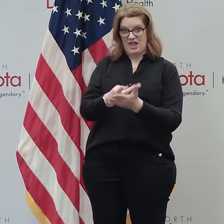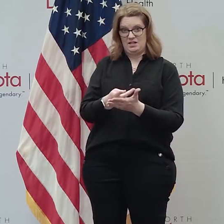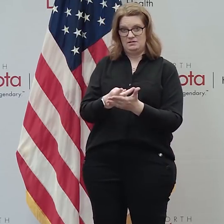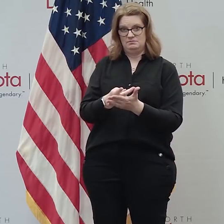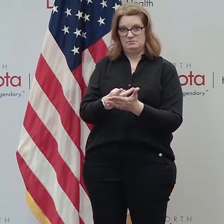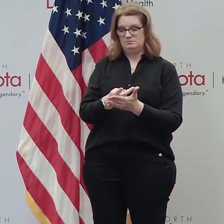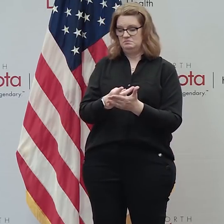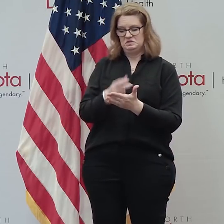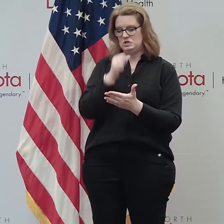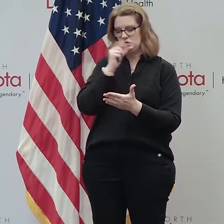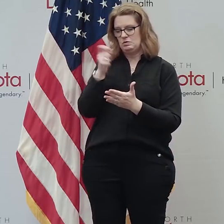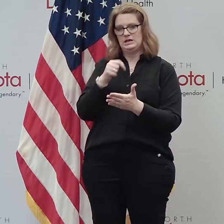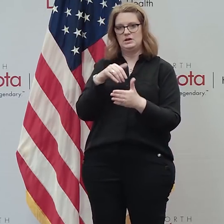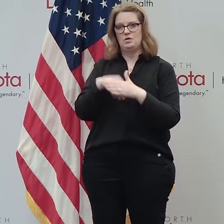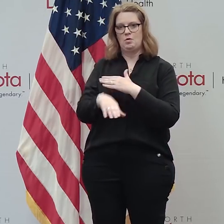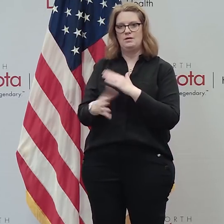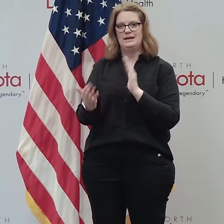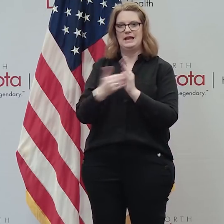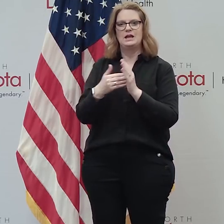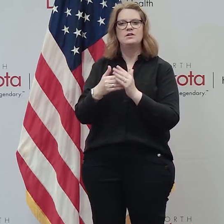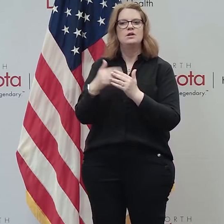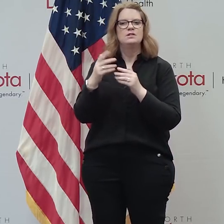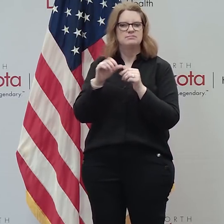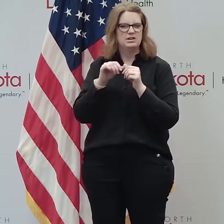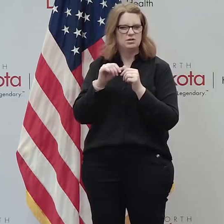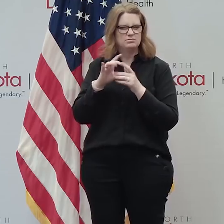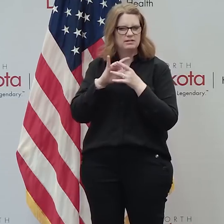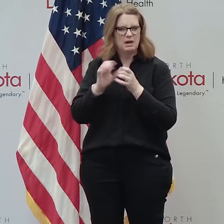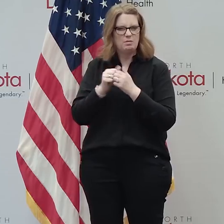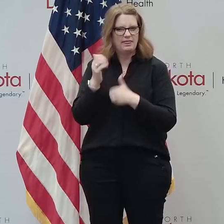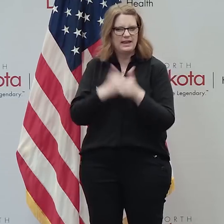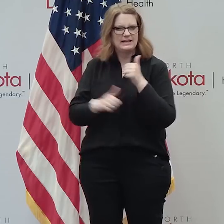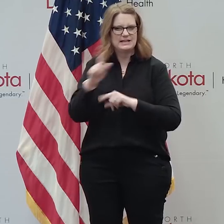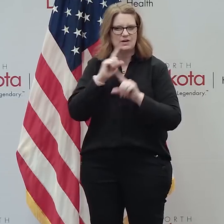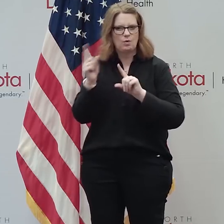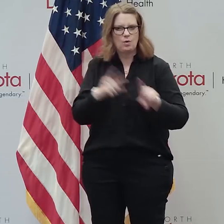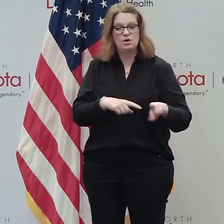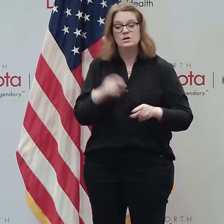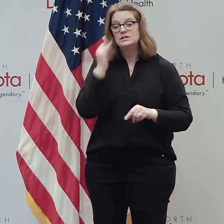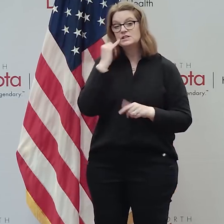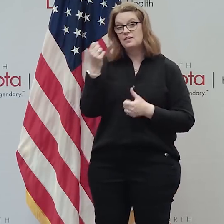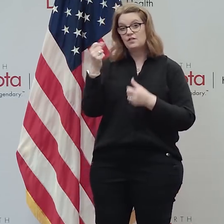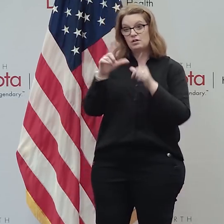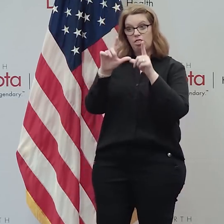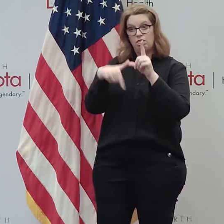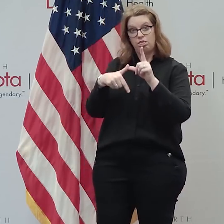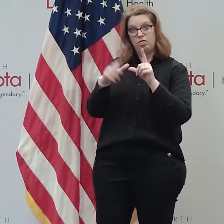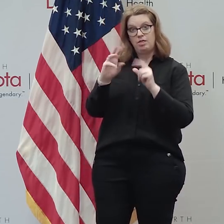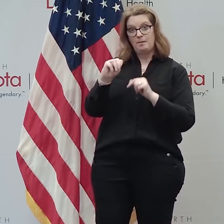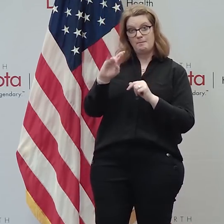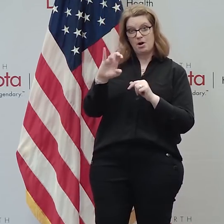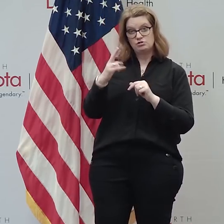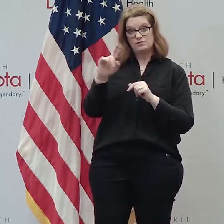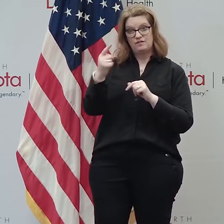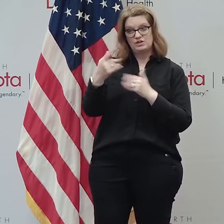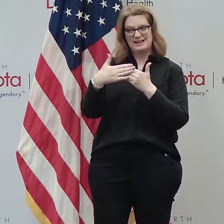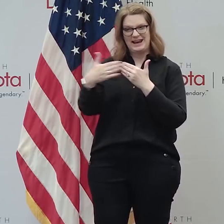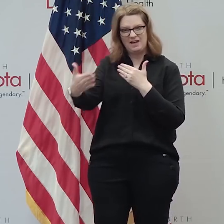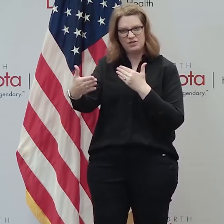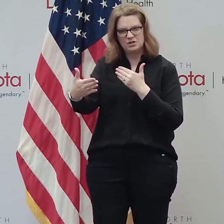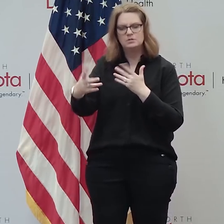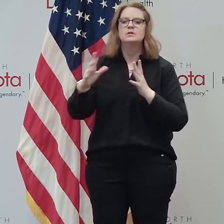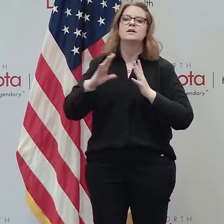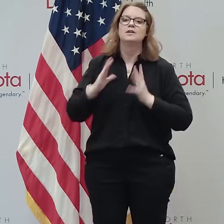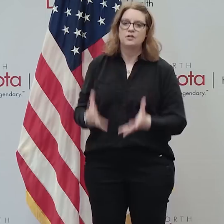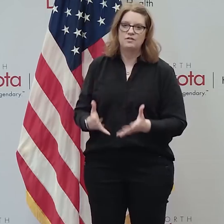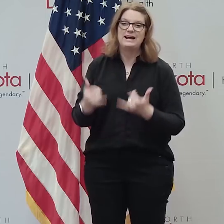be renewed at this time per executive order. So again, if you've got a driver's license that expired after March 1 or a vehicle tab after March 1, you're still